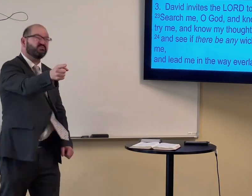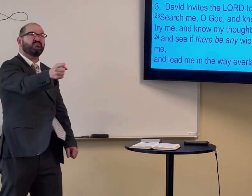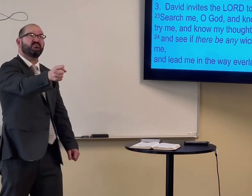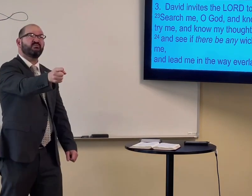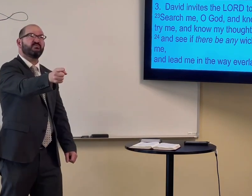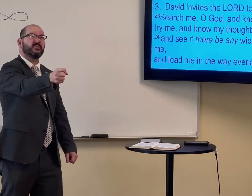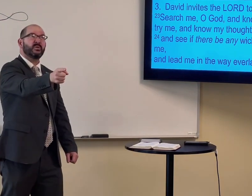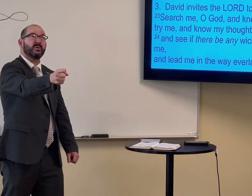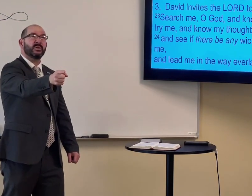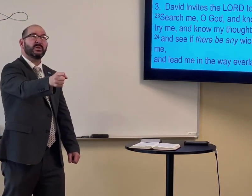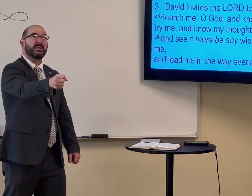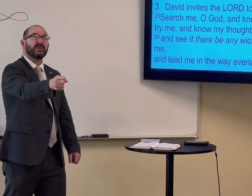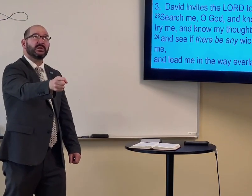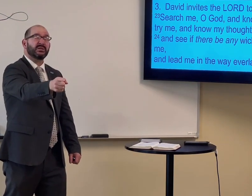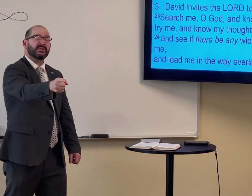give them a piece of my mind.